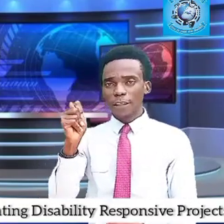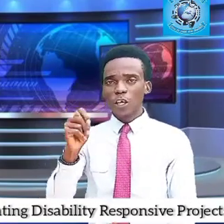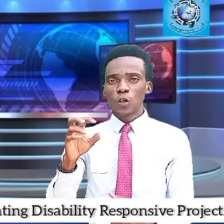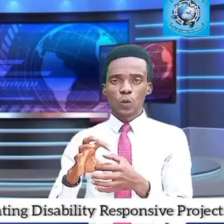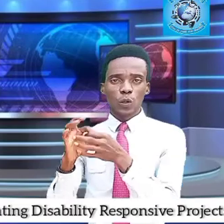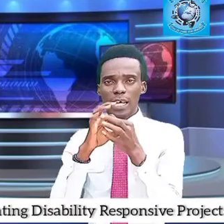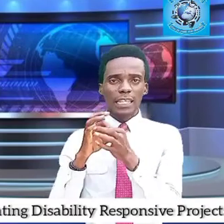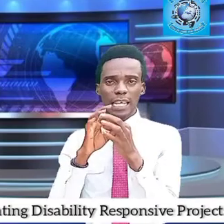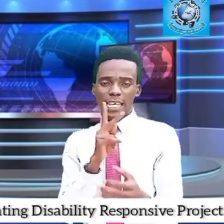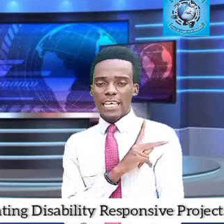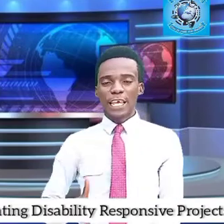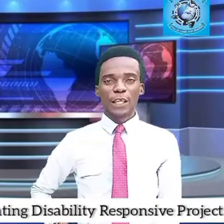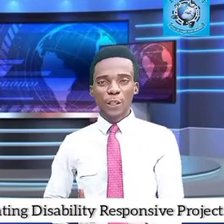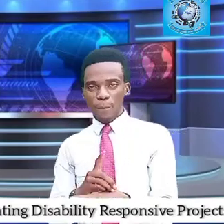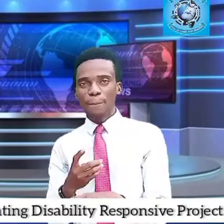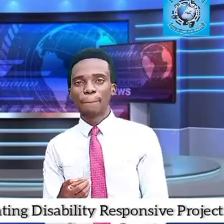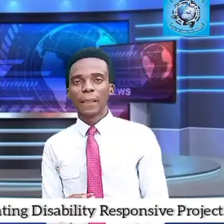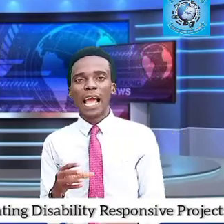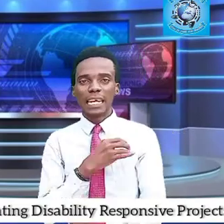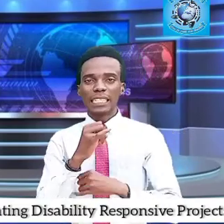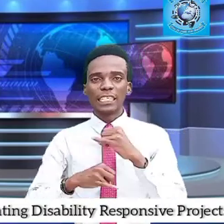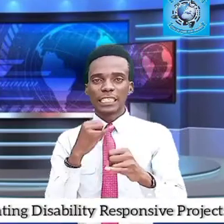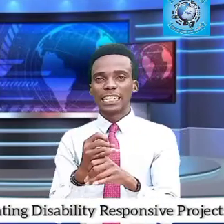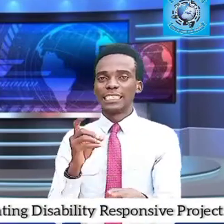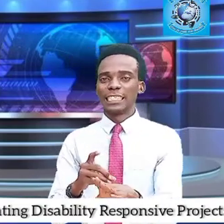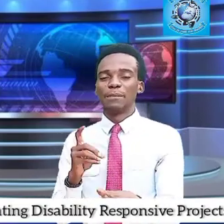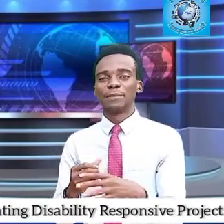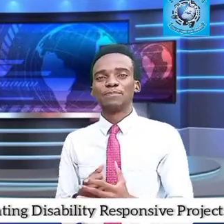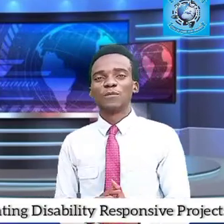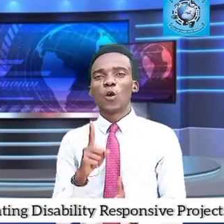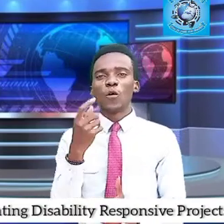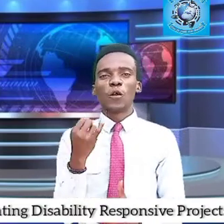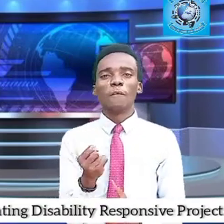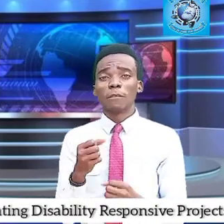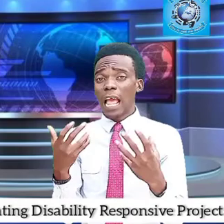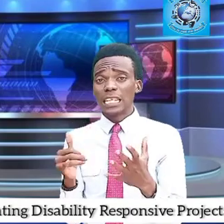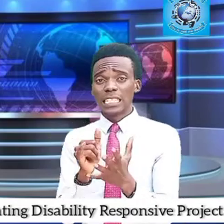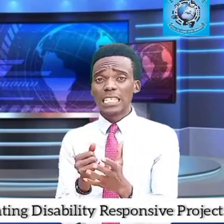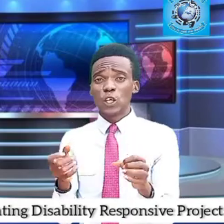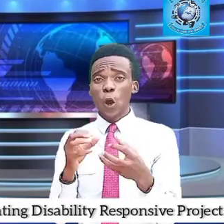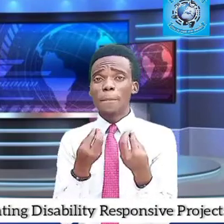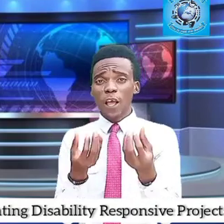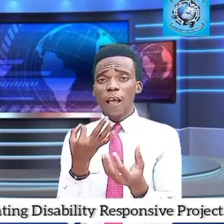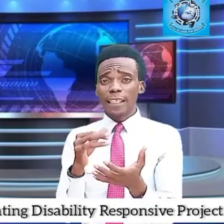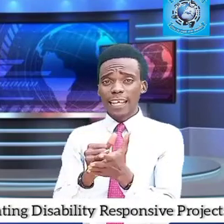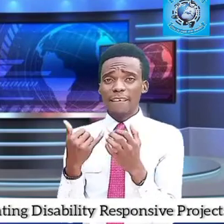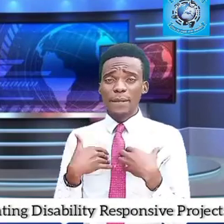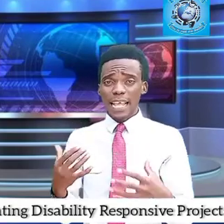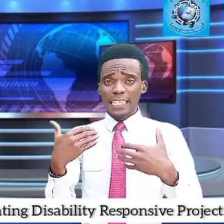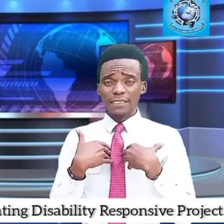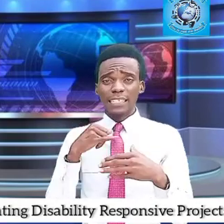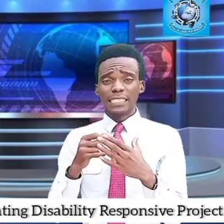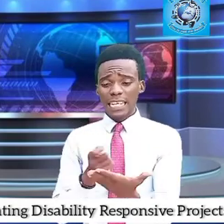the International Disability Alliance. One of such key commitments that has been achieved is the signing